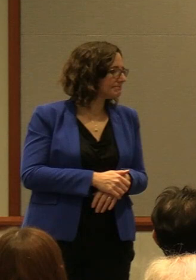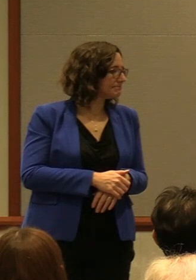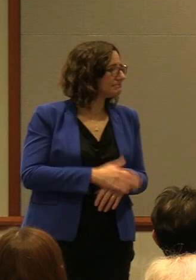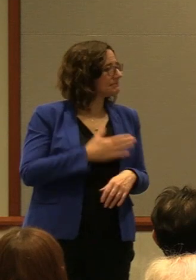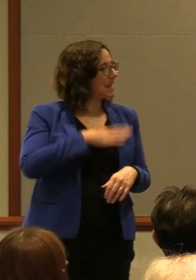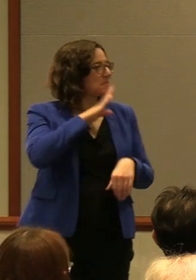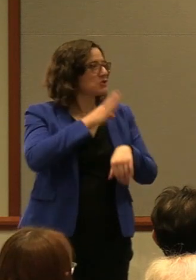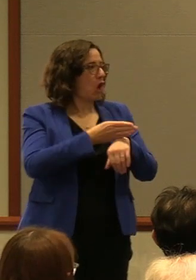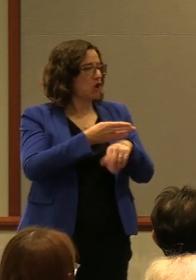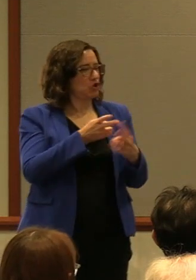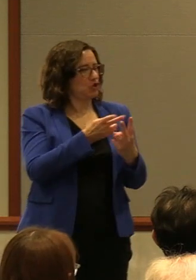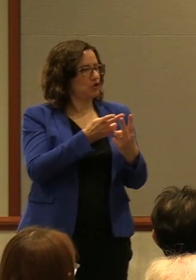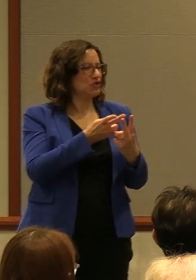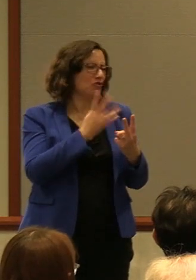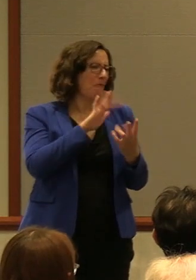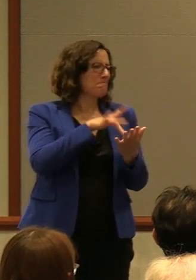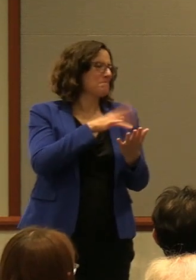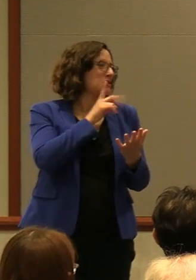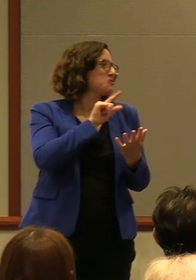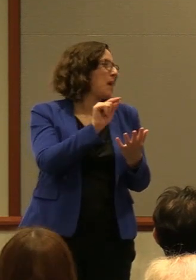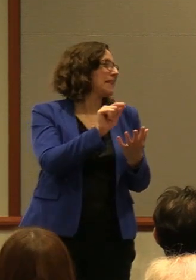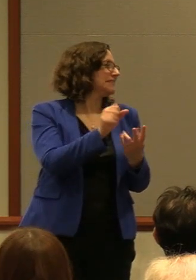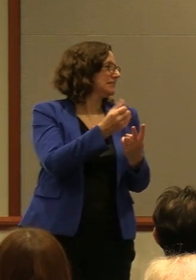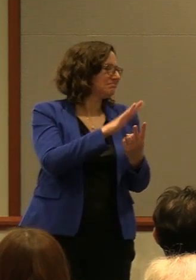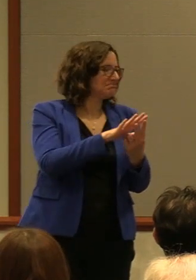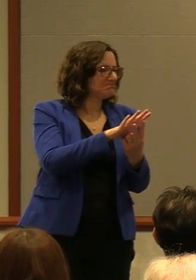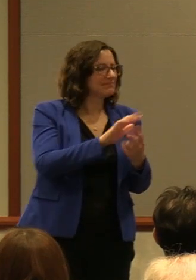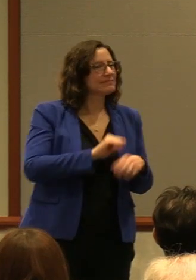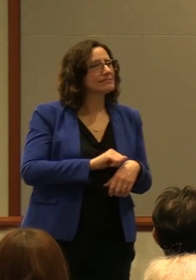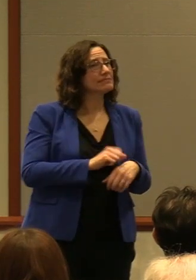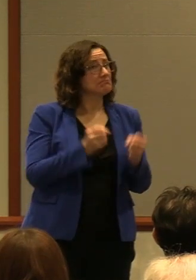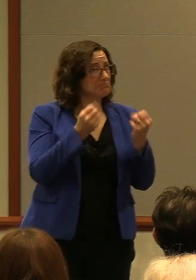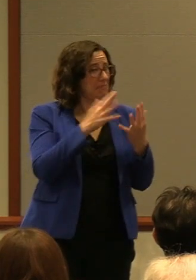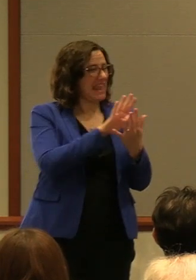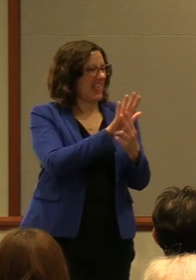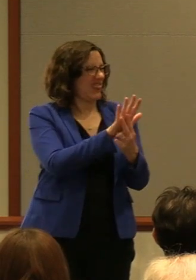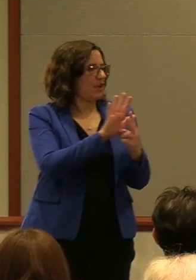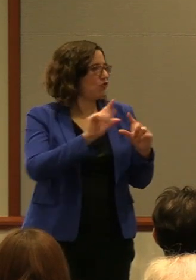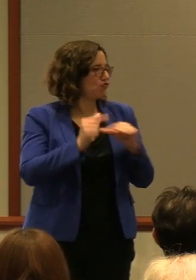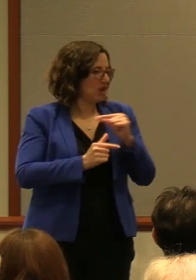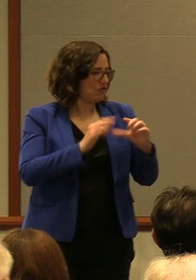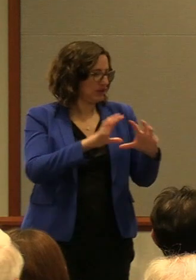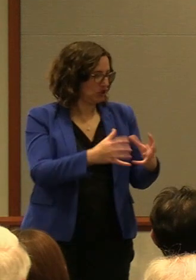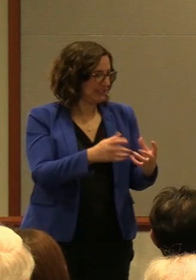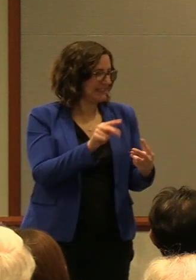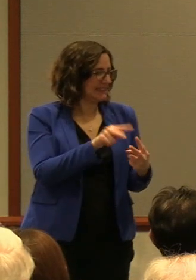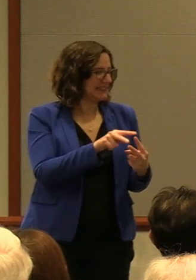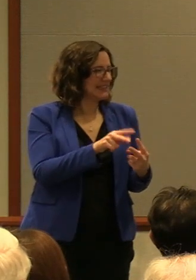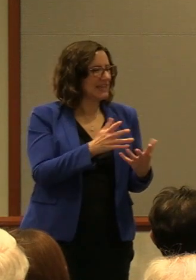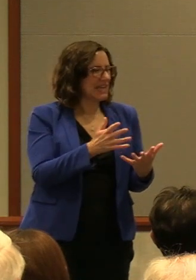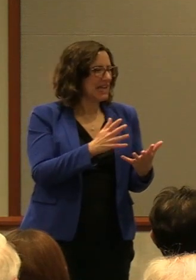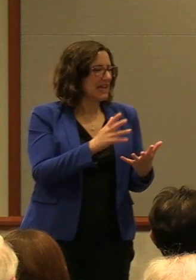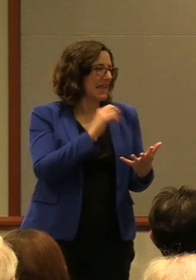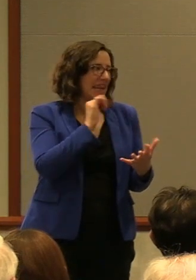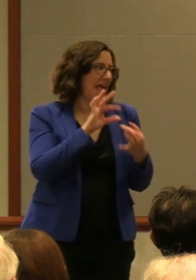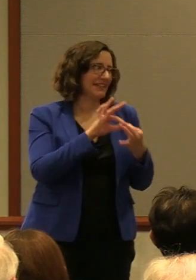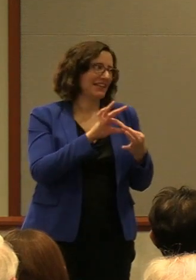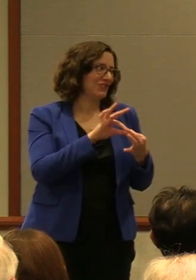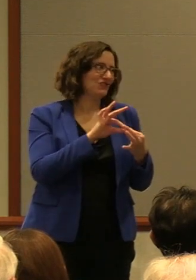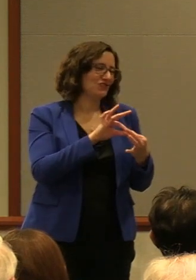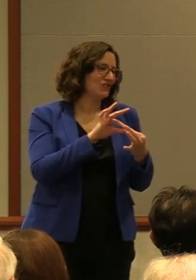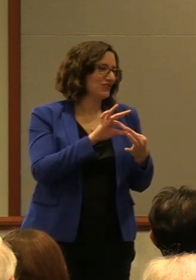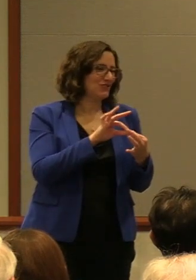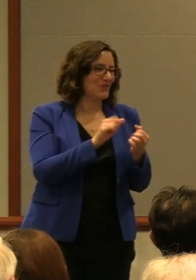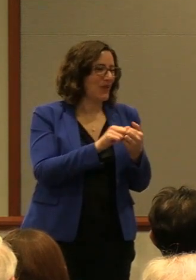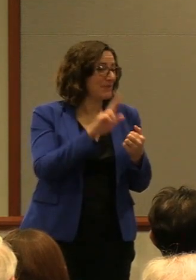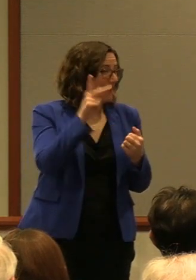My daughters are in their mid-20s. Many in their generation are not engaged